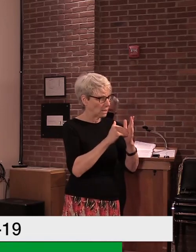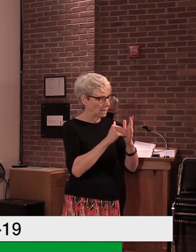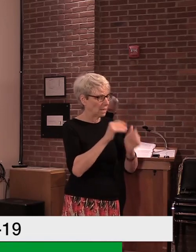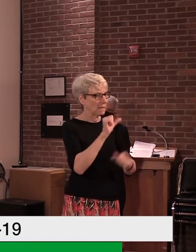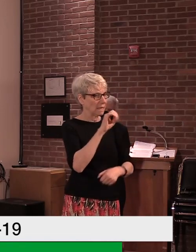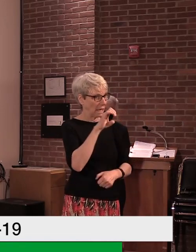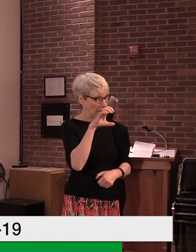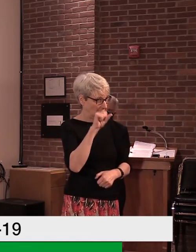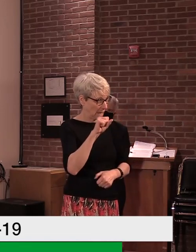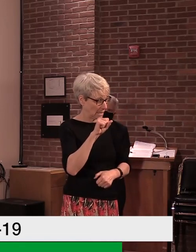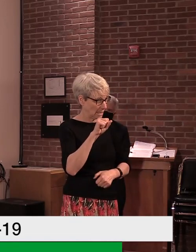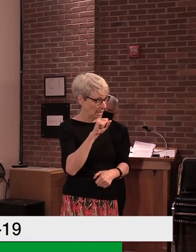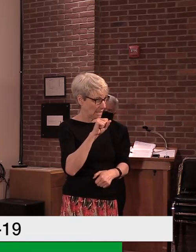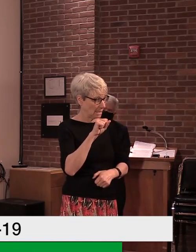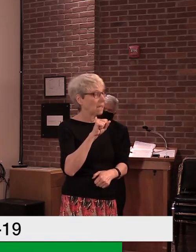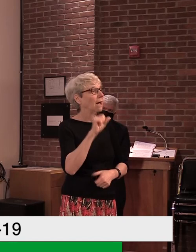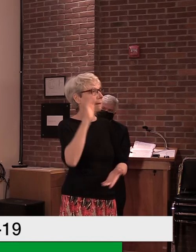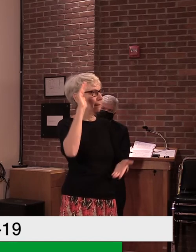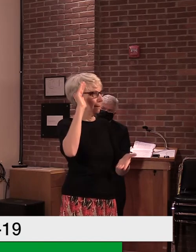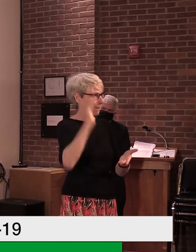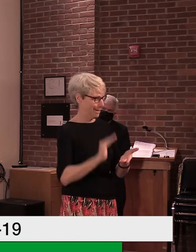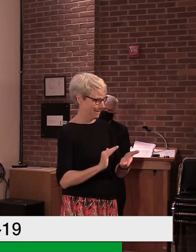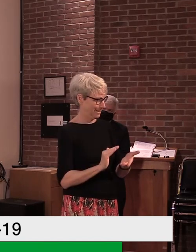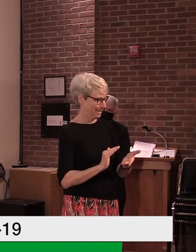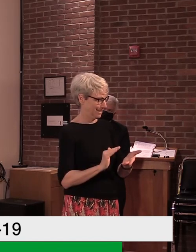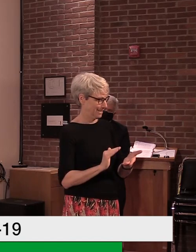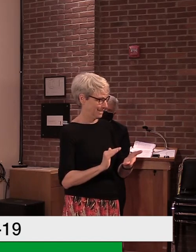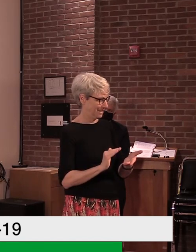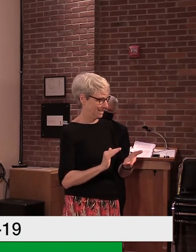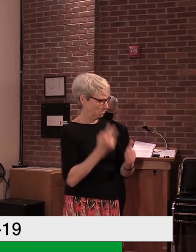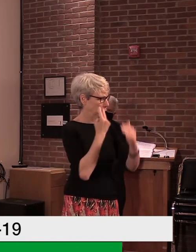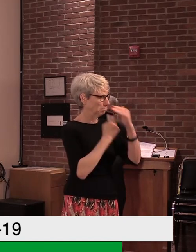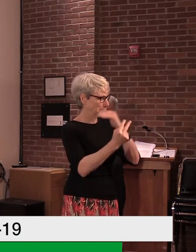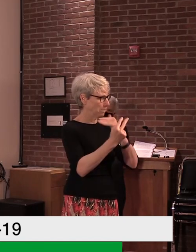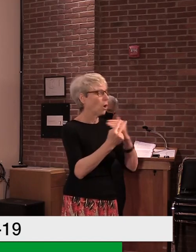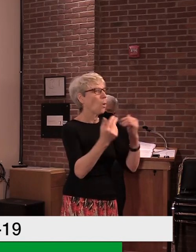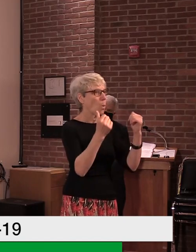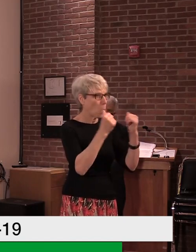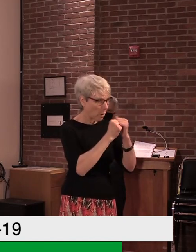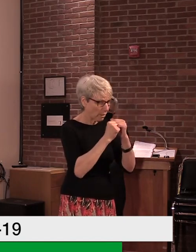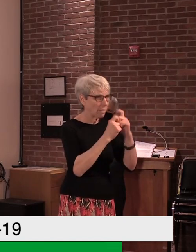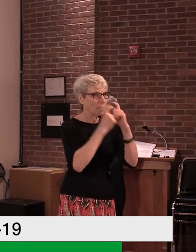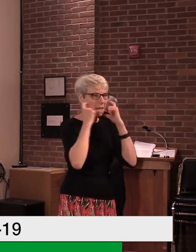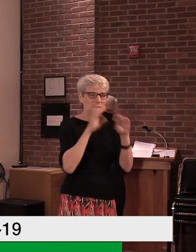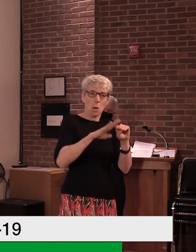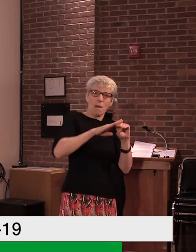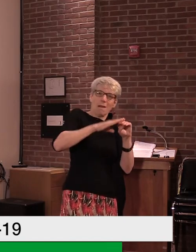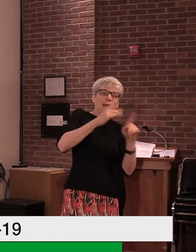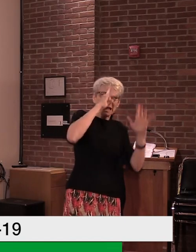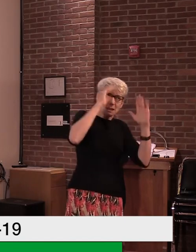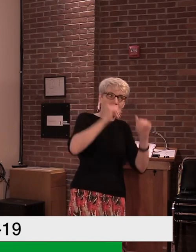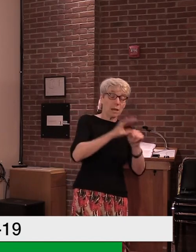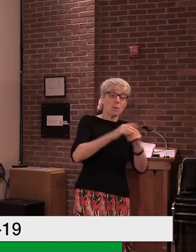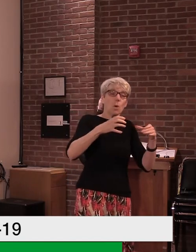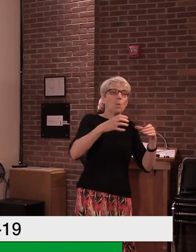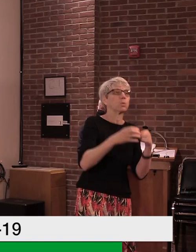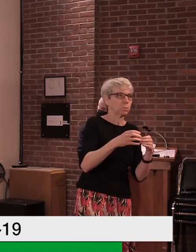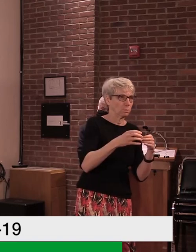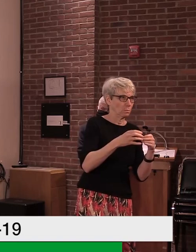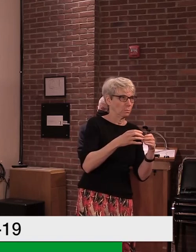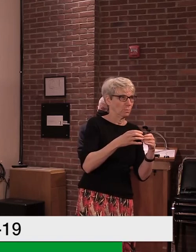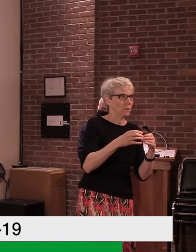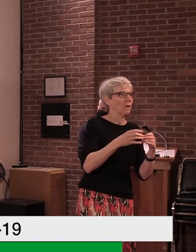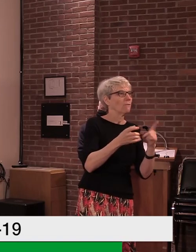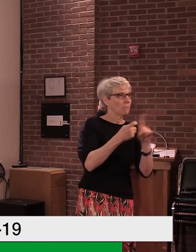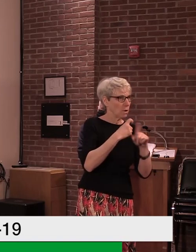of COVID-19 that would be averted by the use of a mandatory facial masking policy.